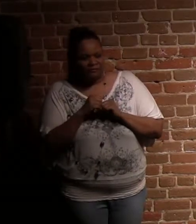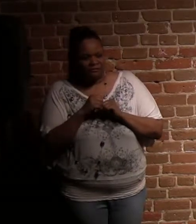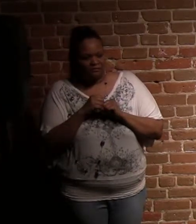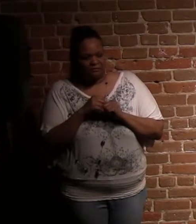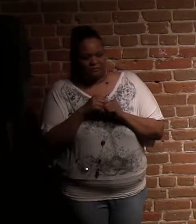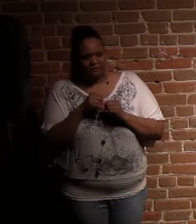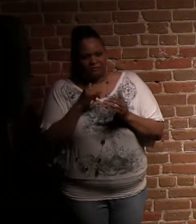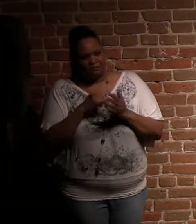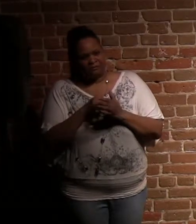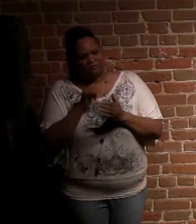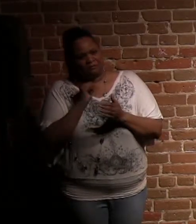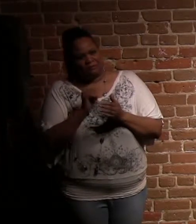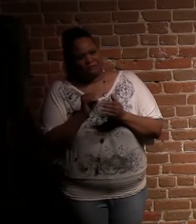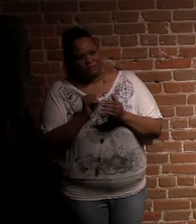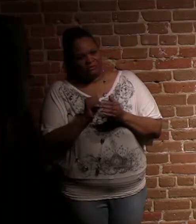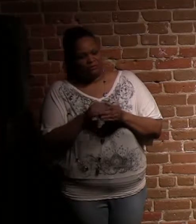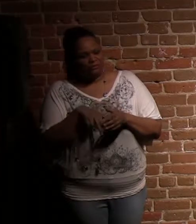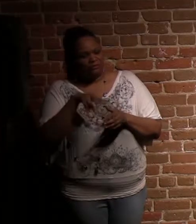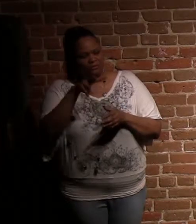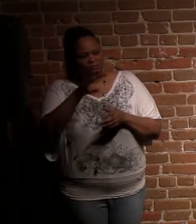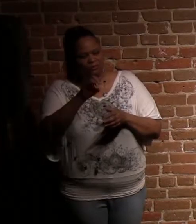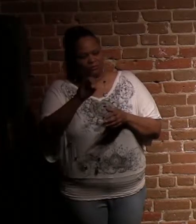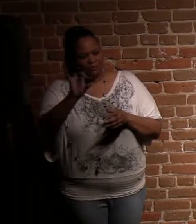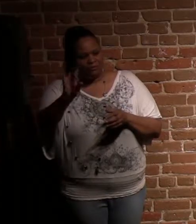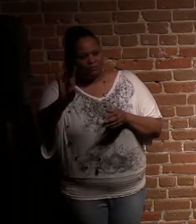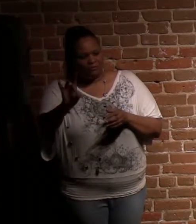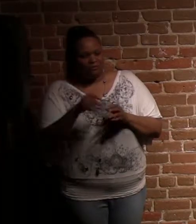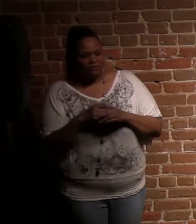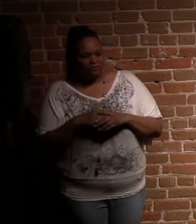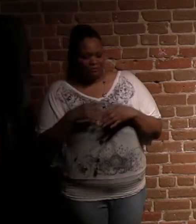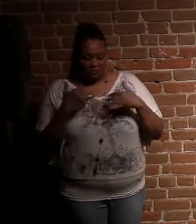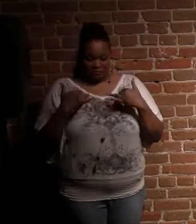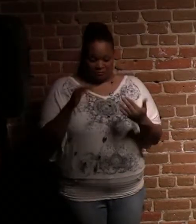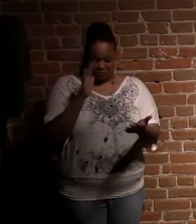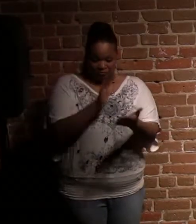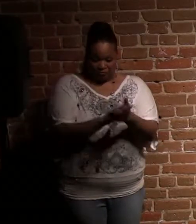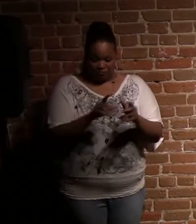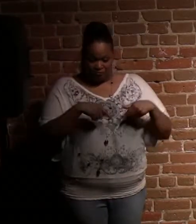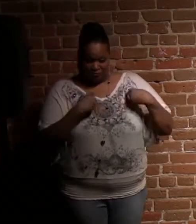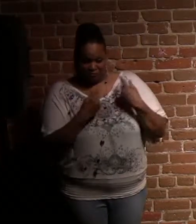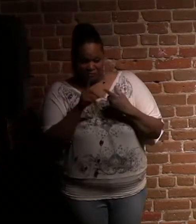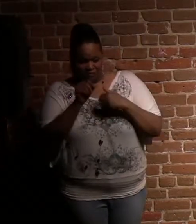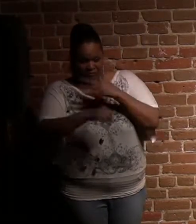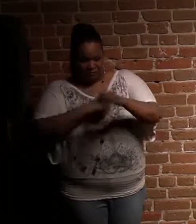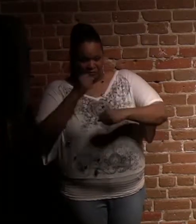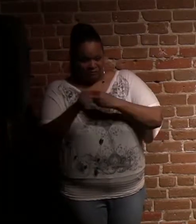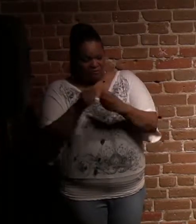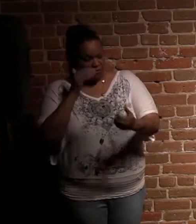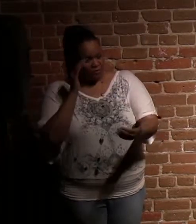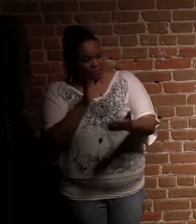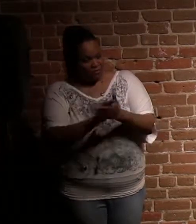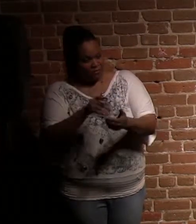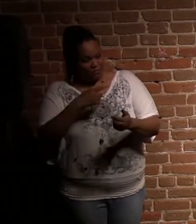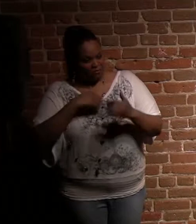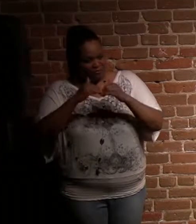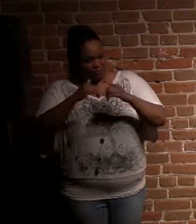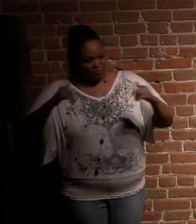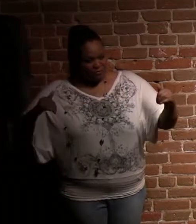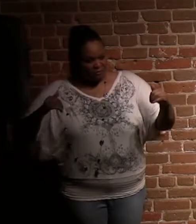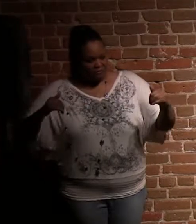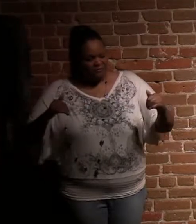It is 2008. After being married for 20 years, my wife and I are